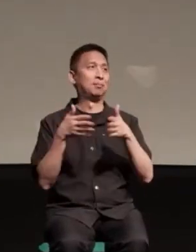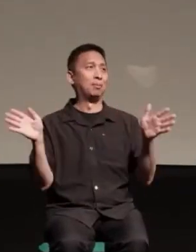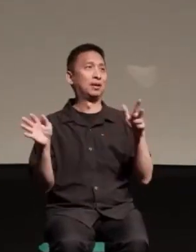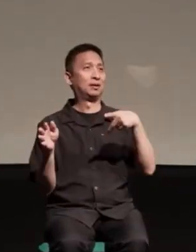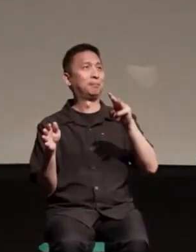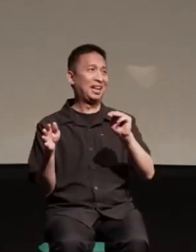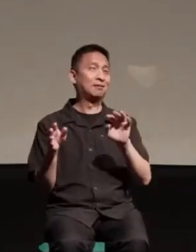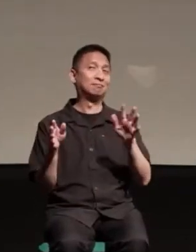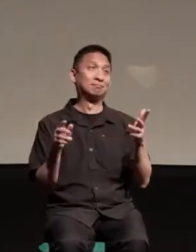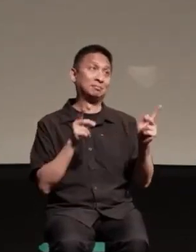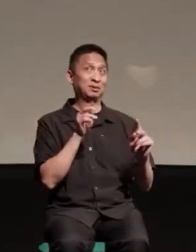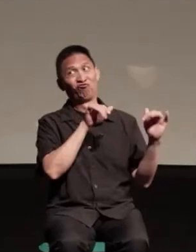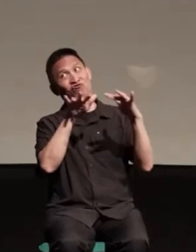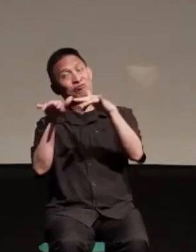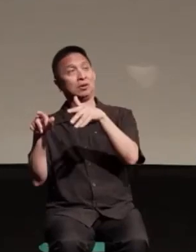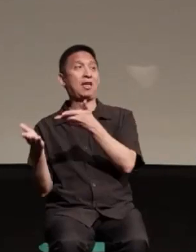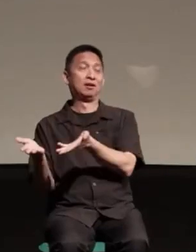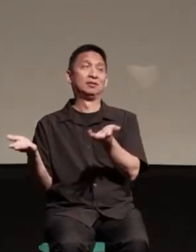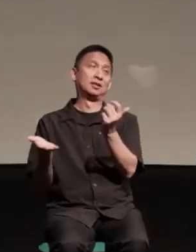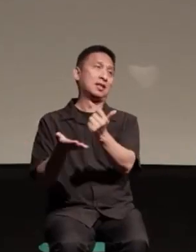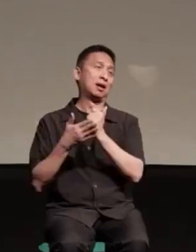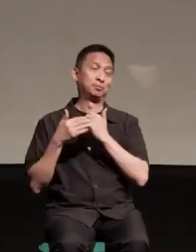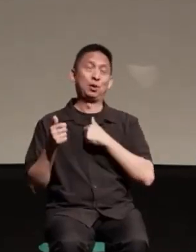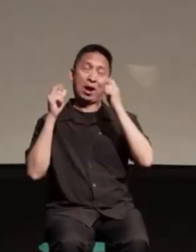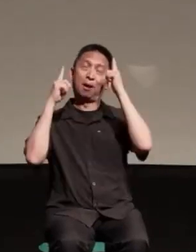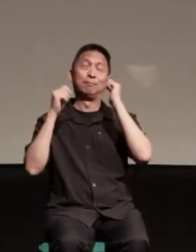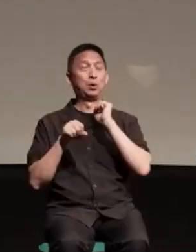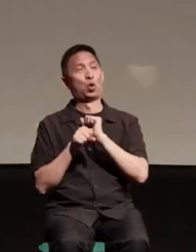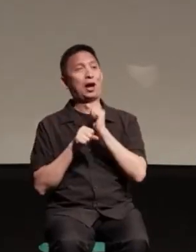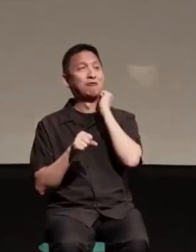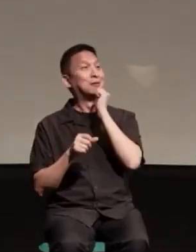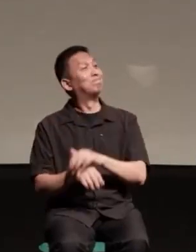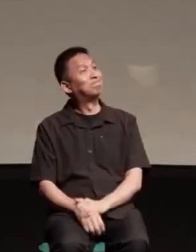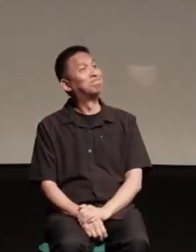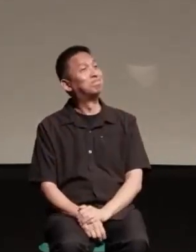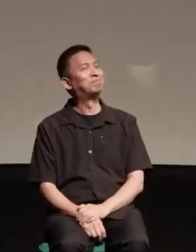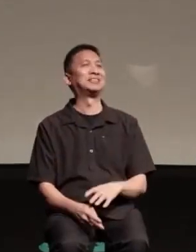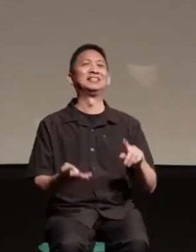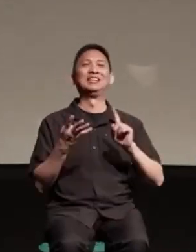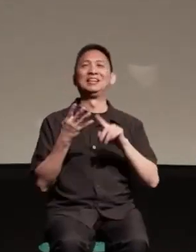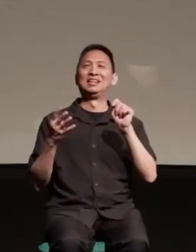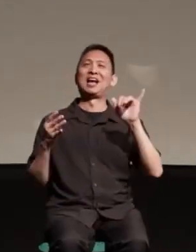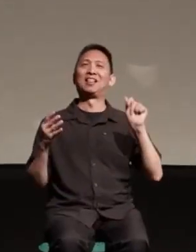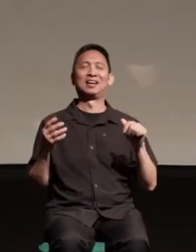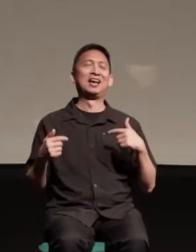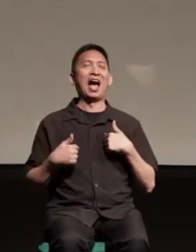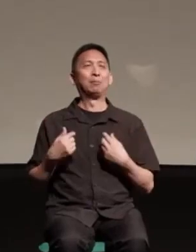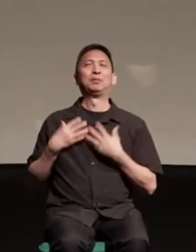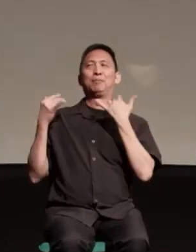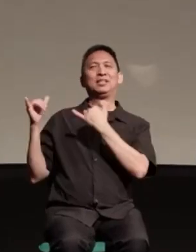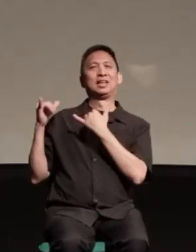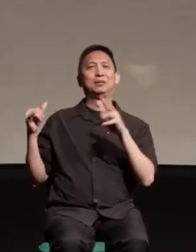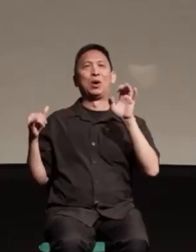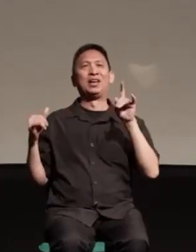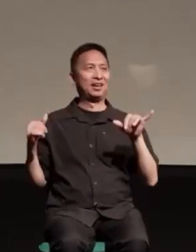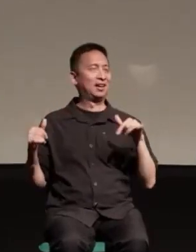of them want to go. So it helps me wake up every morning. I'm inspired by the same thing that Wendy just said, but I just want to